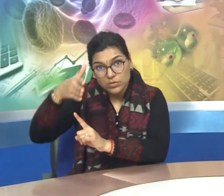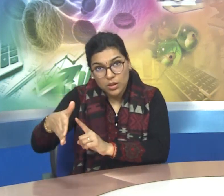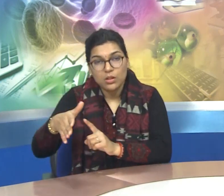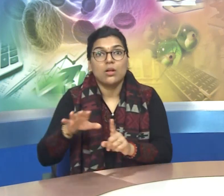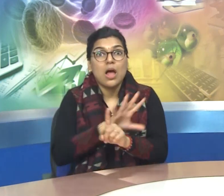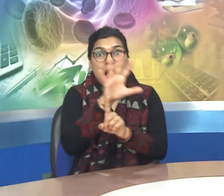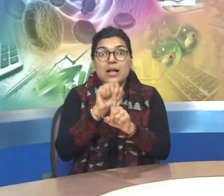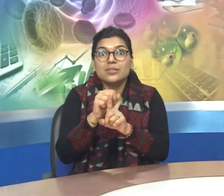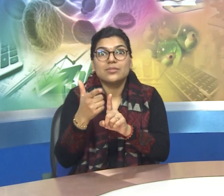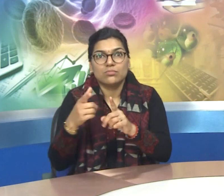industrial,